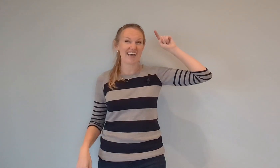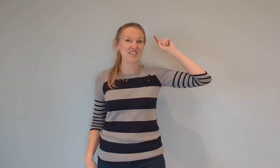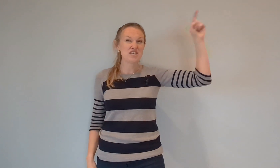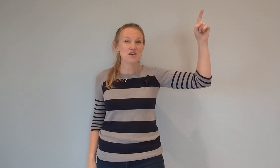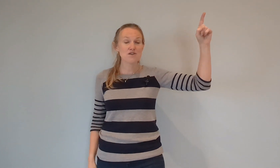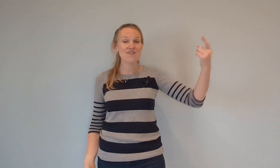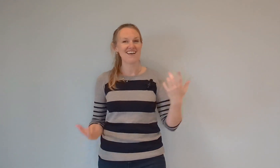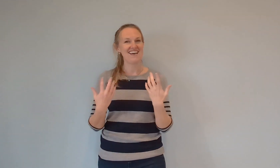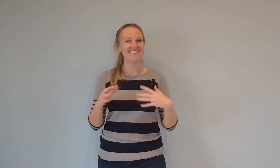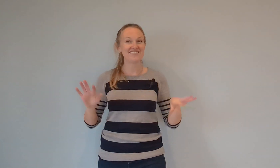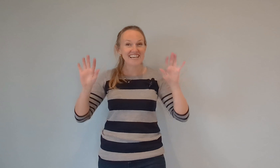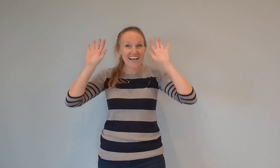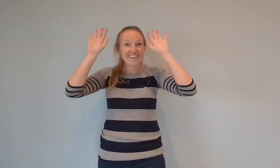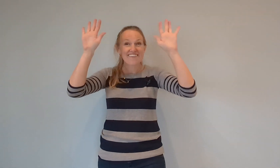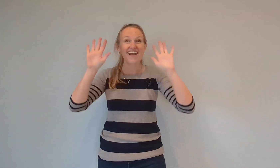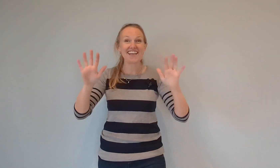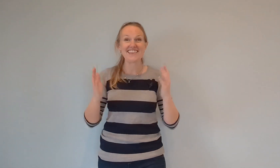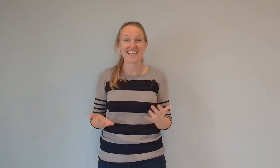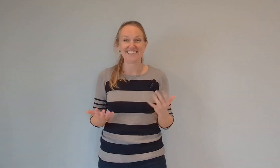Hallelujah, you have done great things.